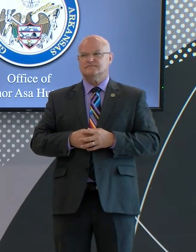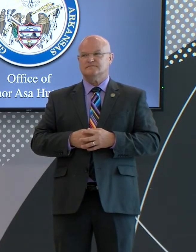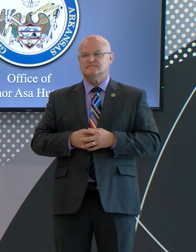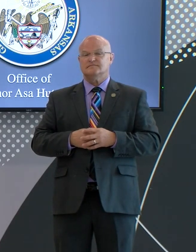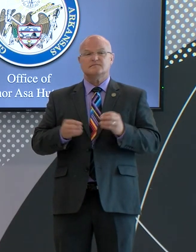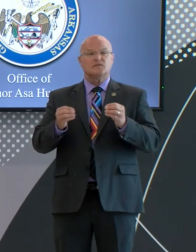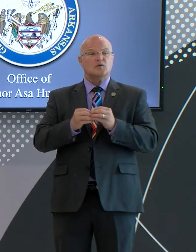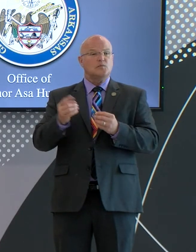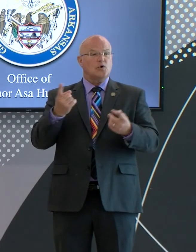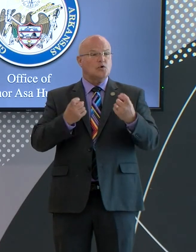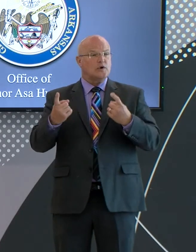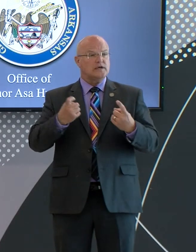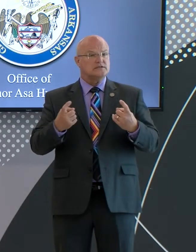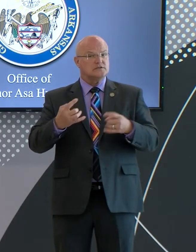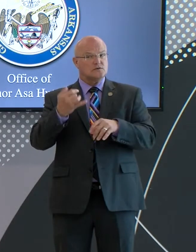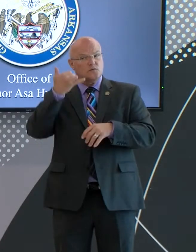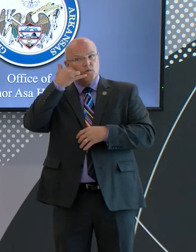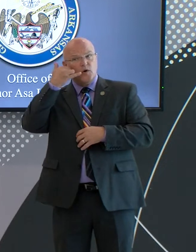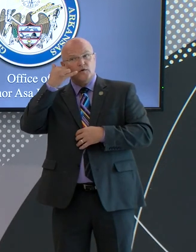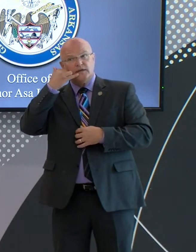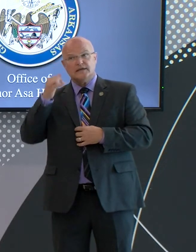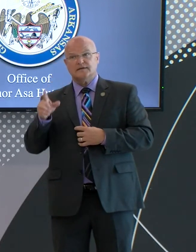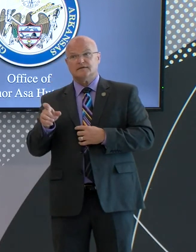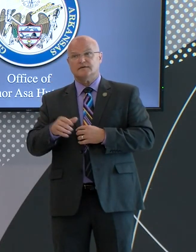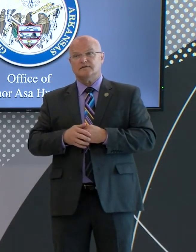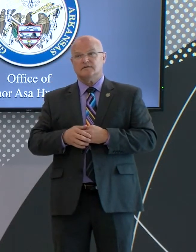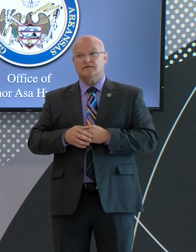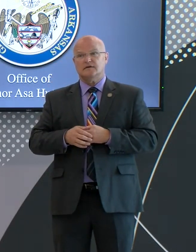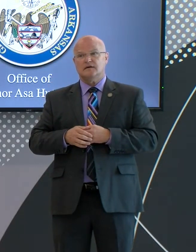Is there any other question remotely?